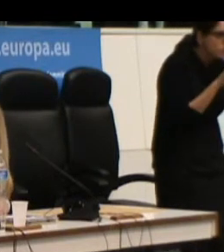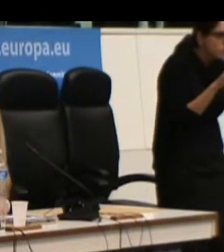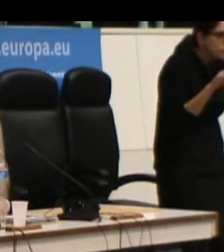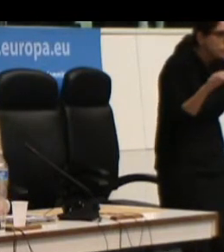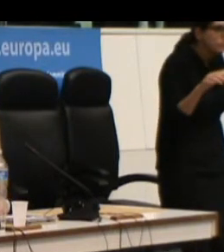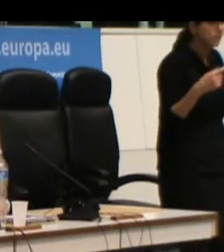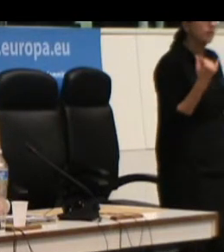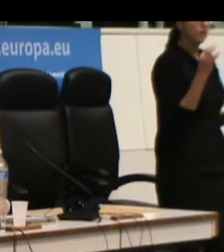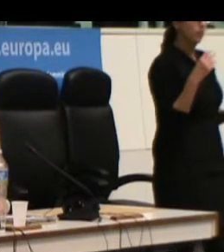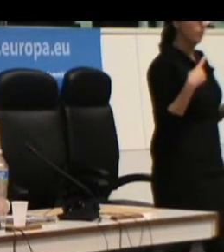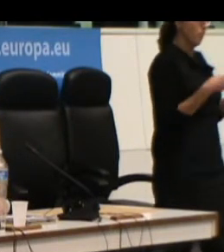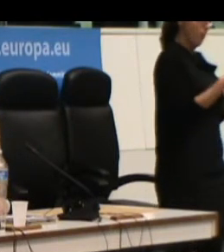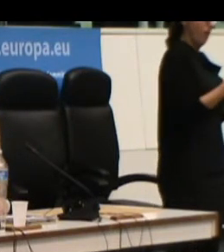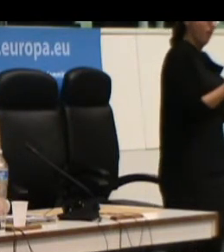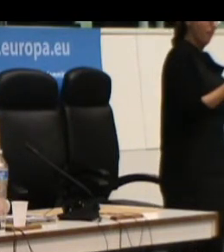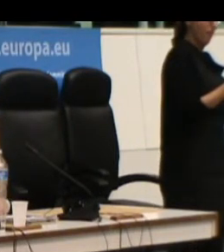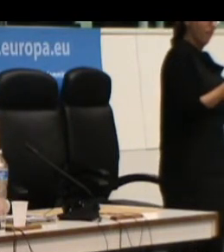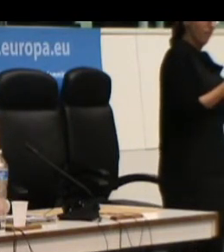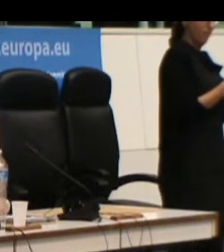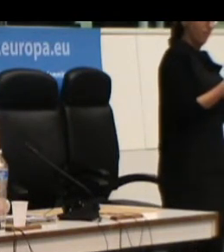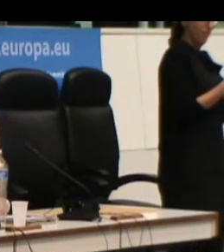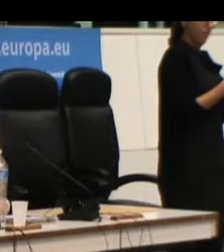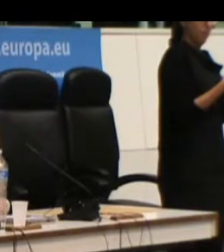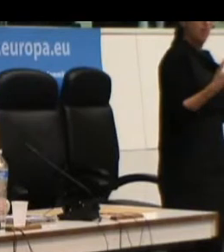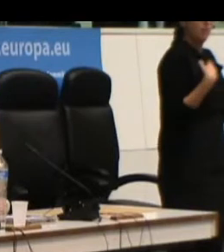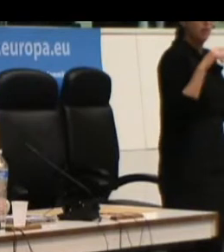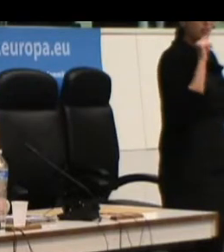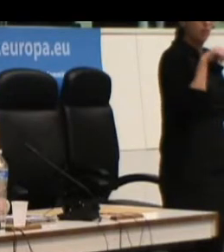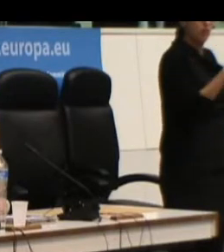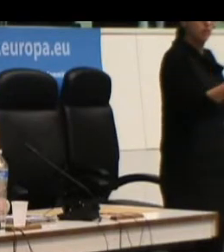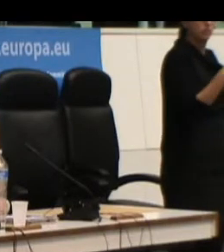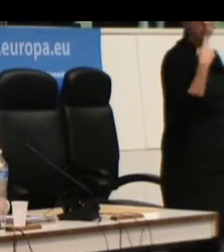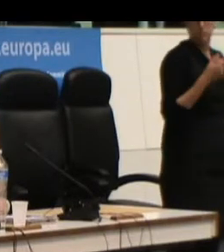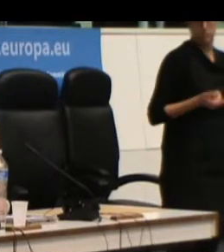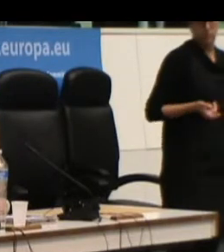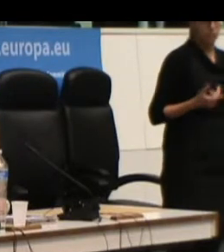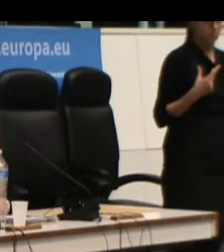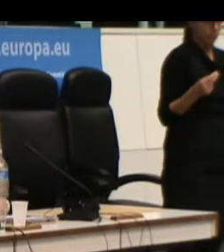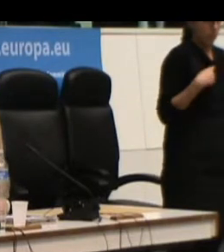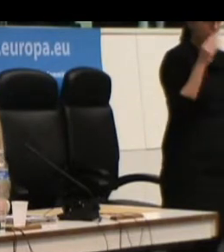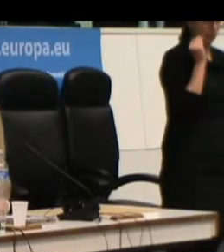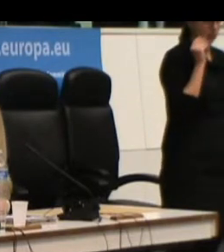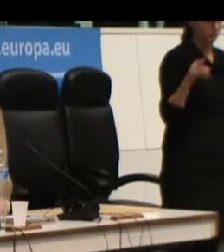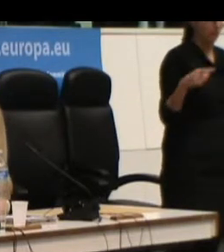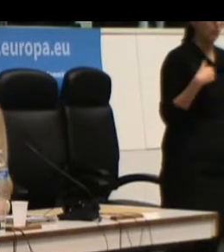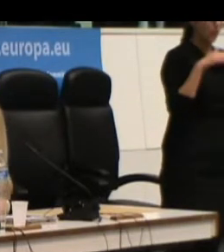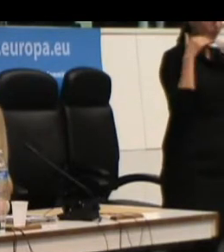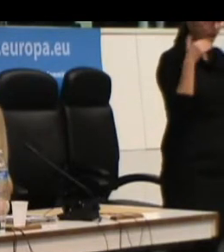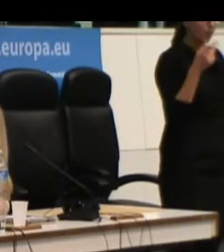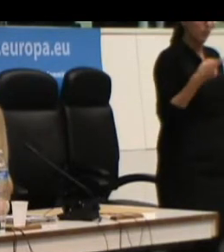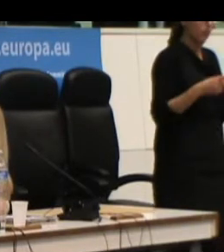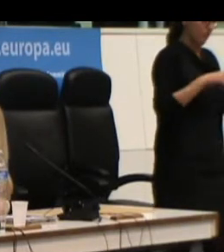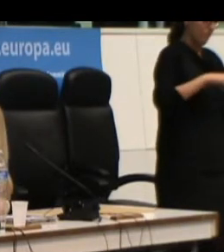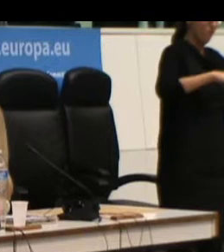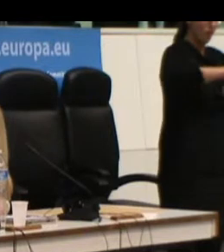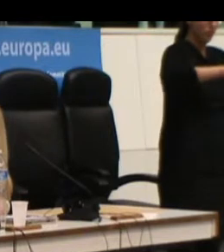sticking a plug in a wall. And we find that's rarely the case, so we've not had it yet. So we're very happy. We arrange the